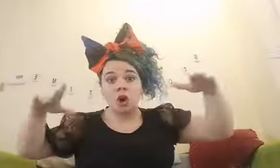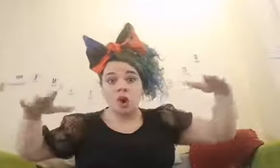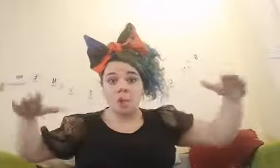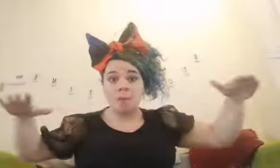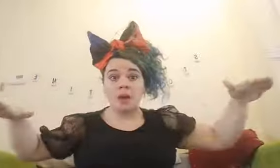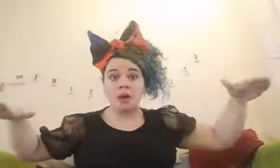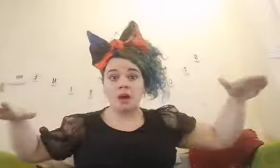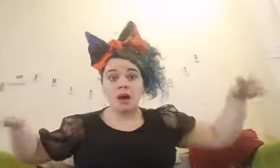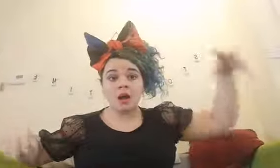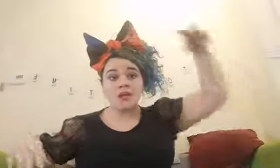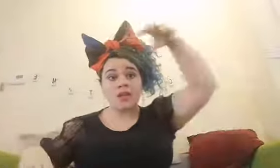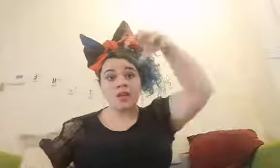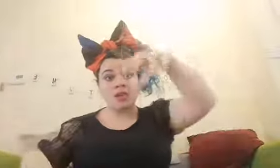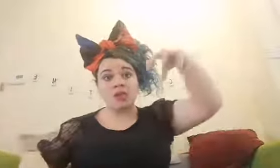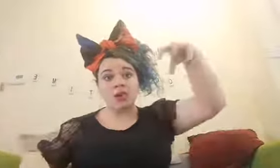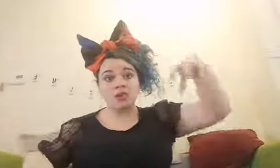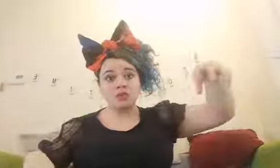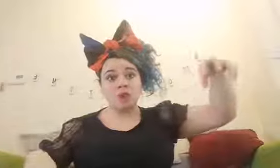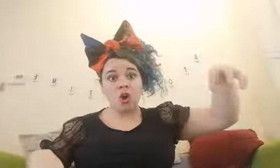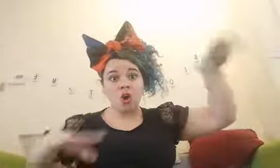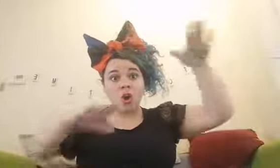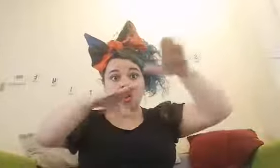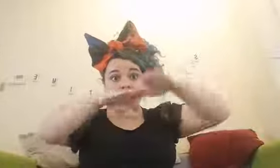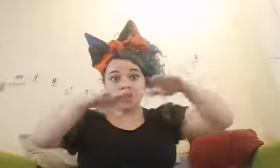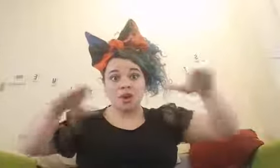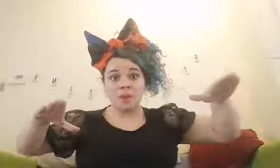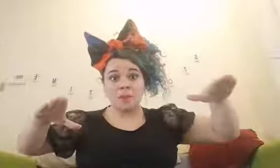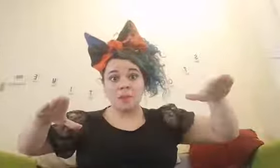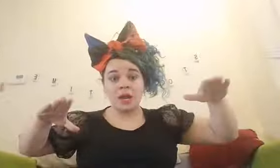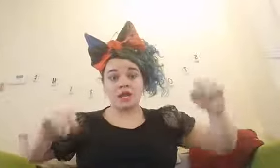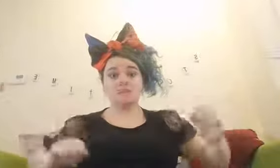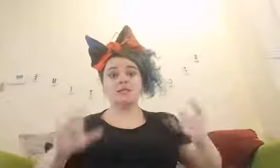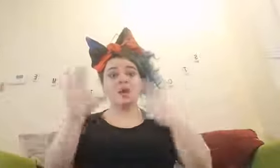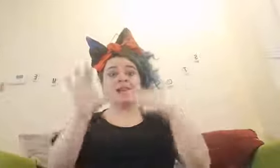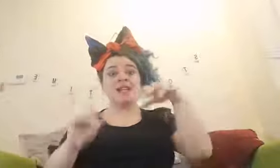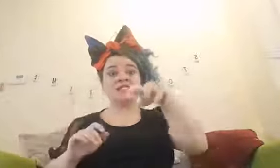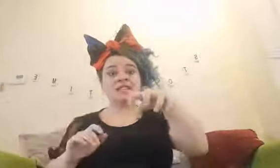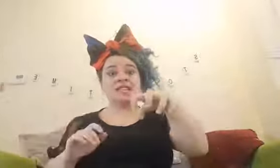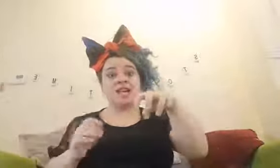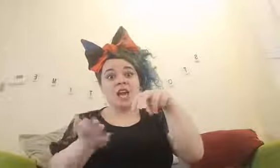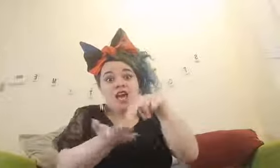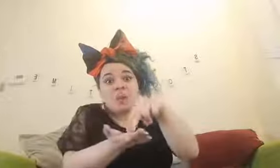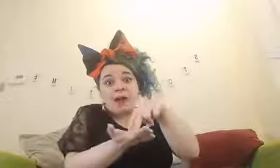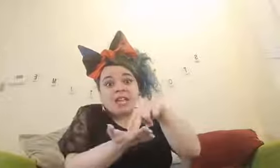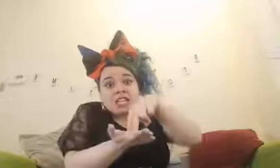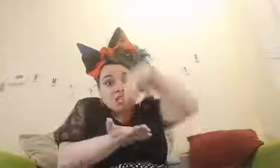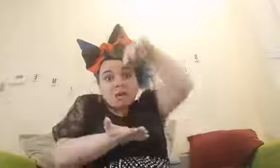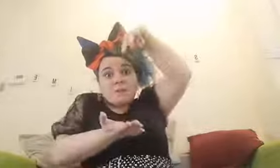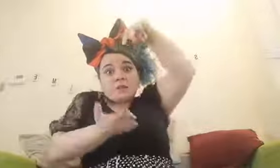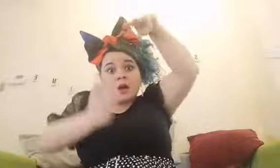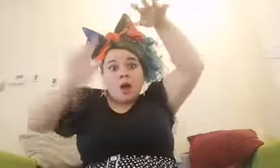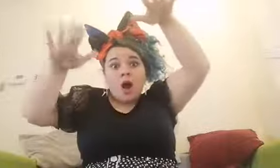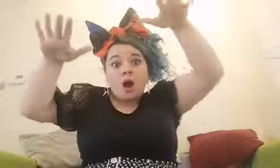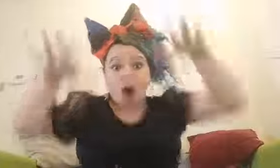top. They float on the top. So Anansi, when he jumped,